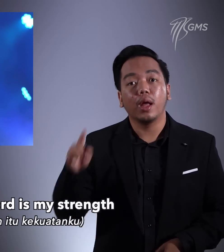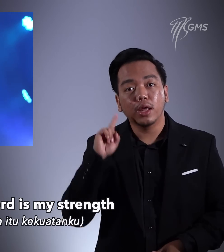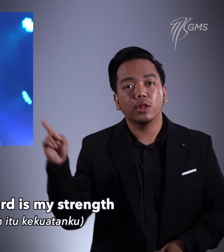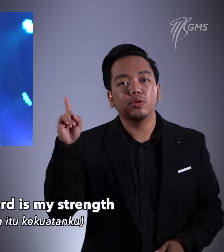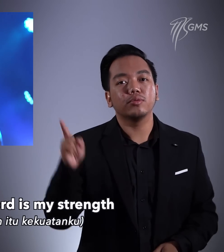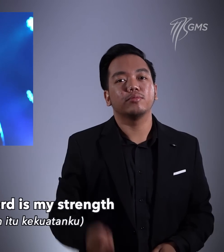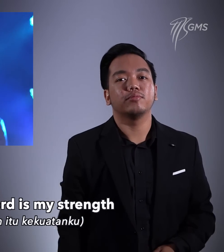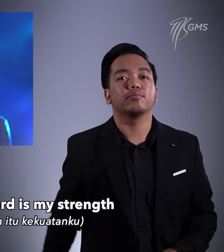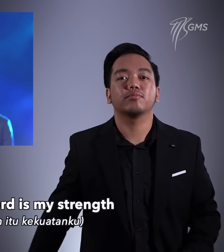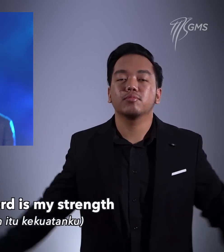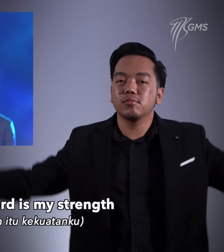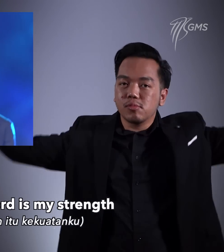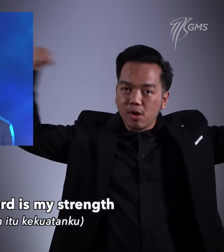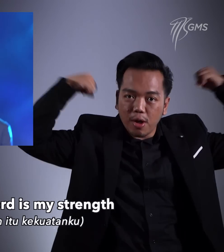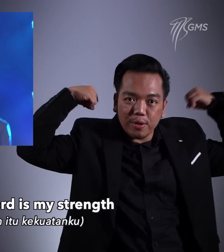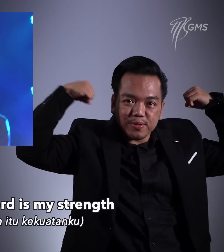Lord